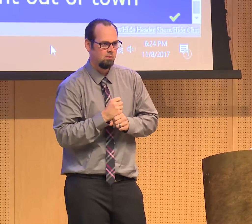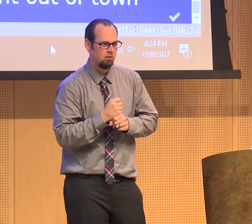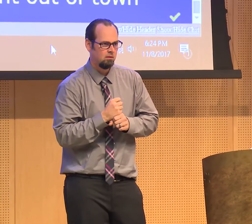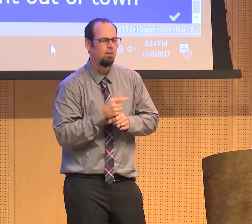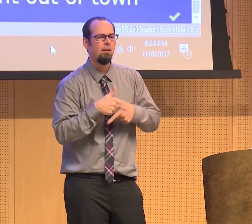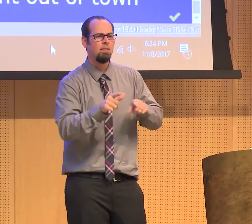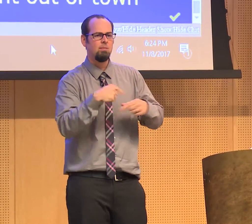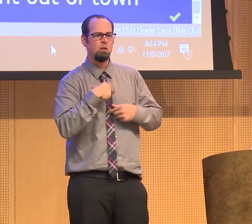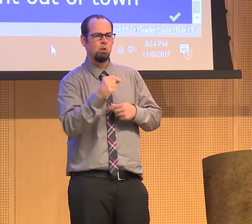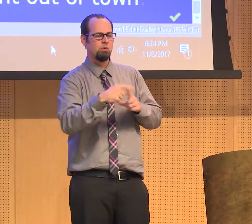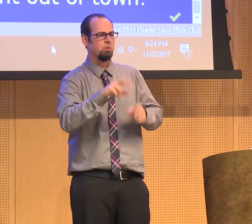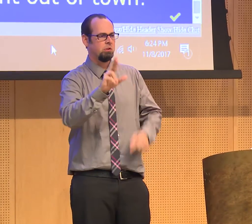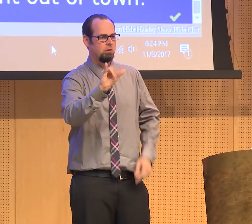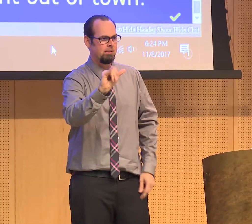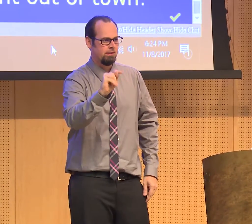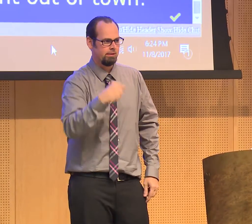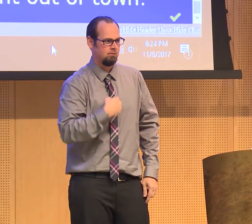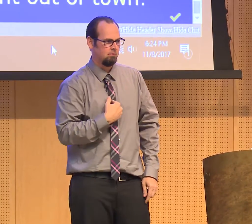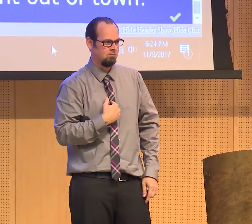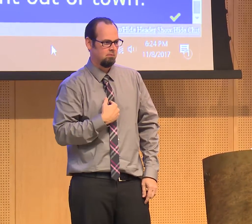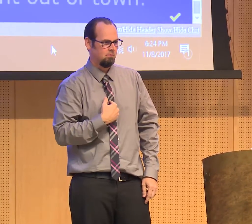to. I wanted to try RIT.